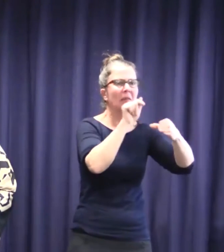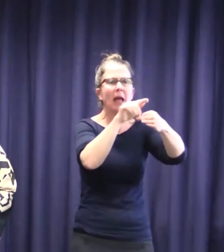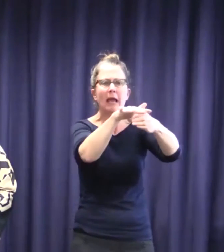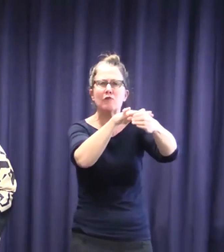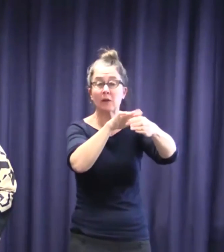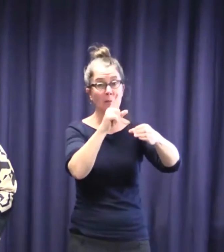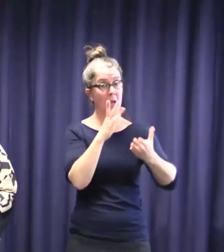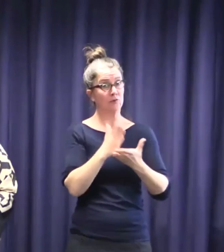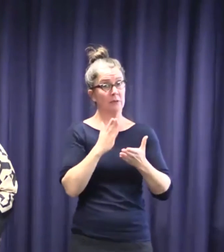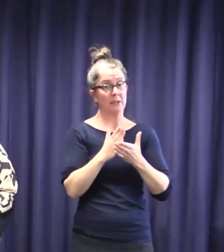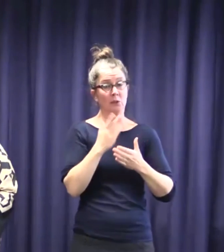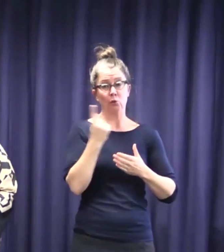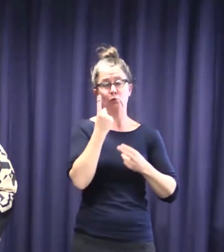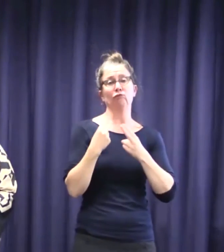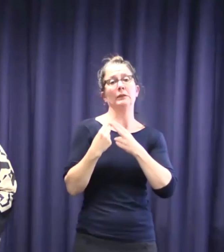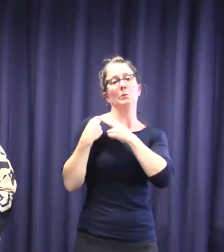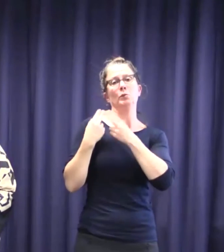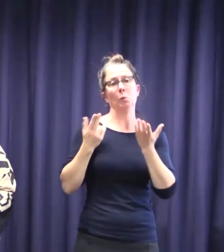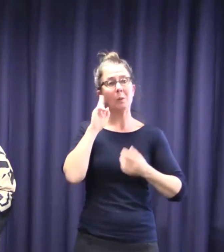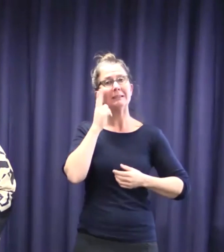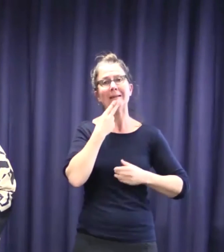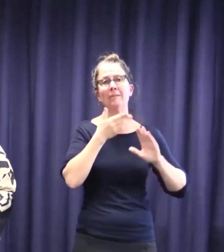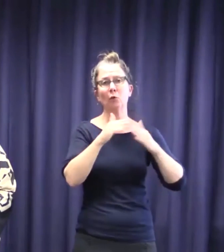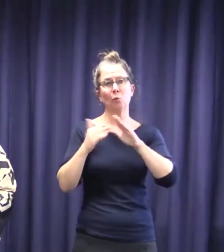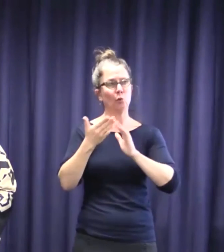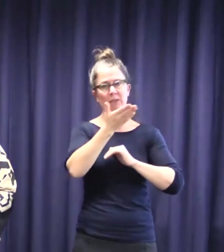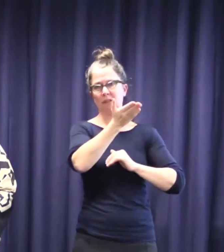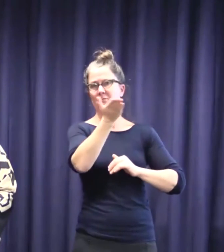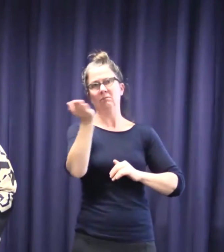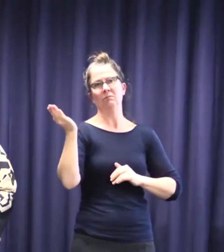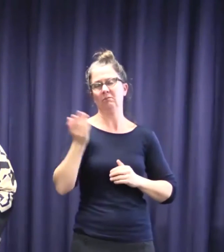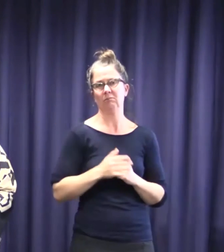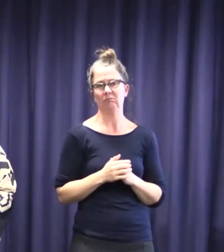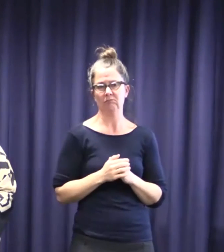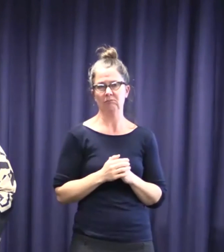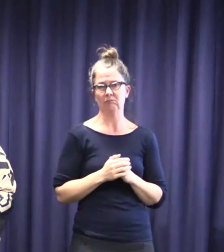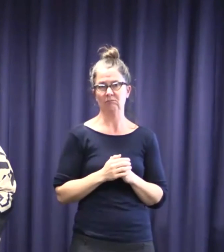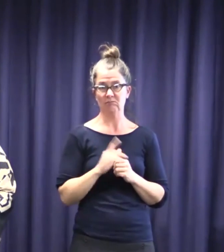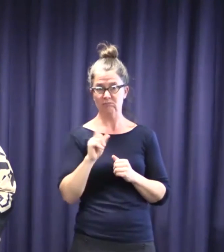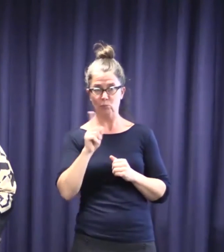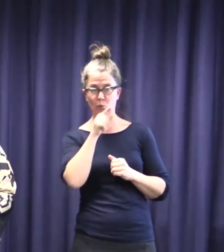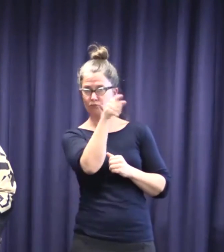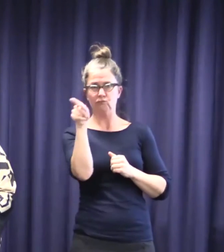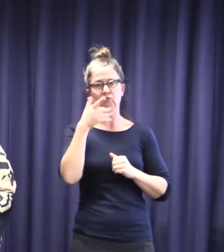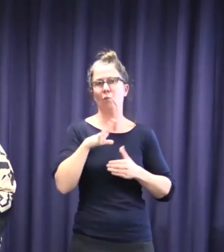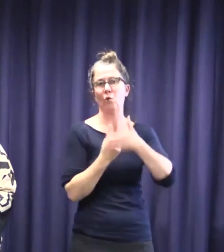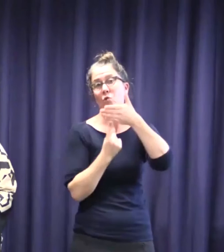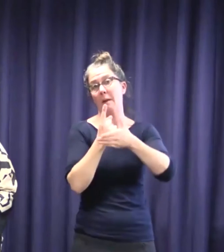up to the deaf community, I suppose, as to which way you want that to go in the end.